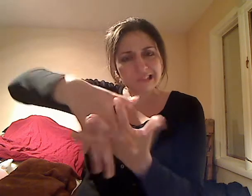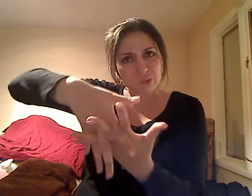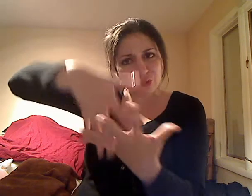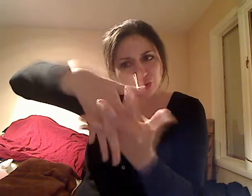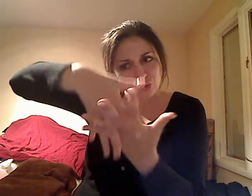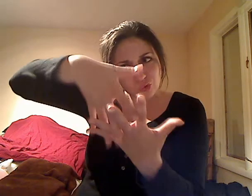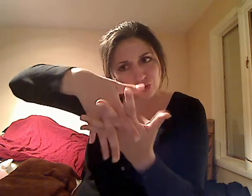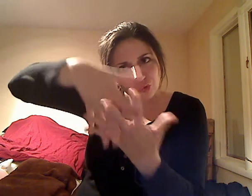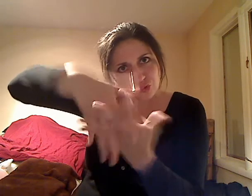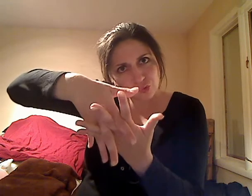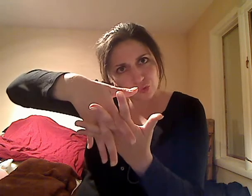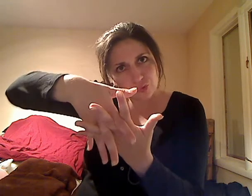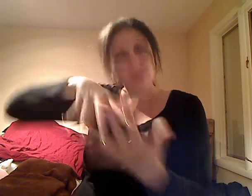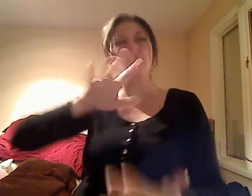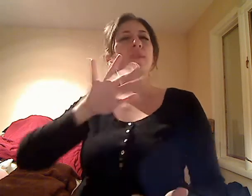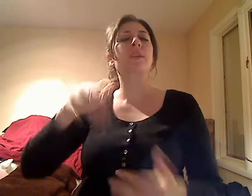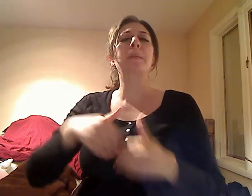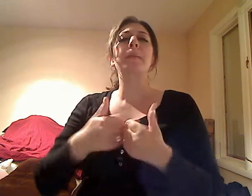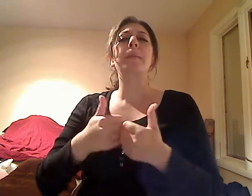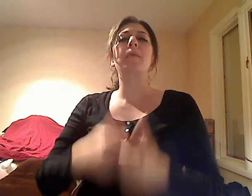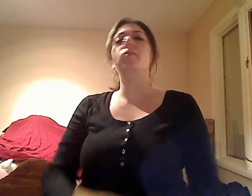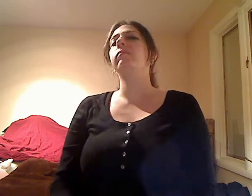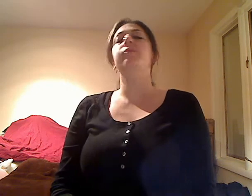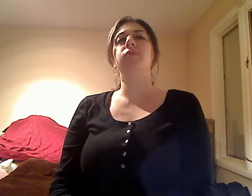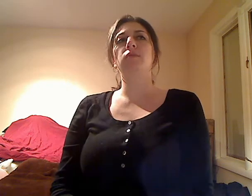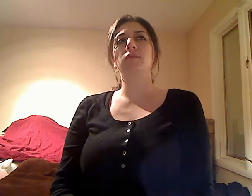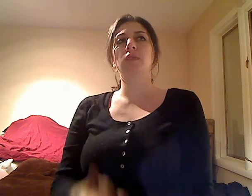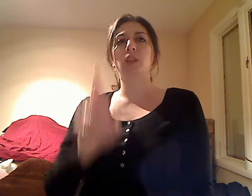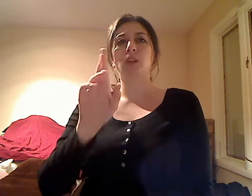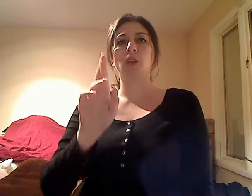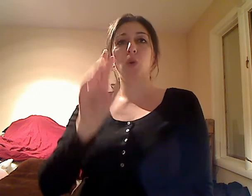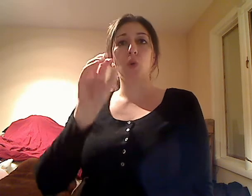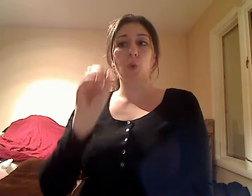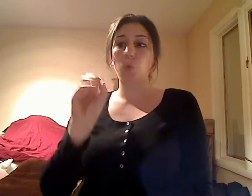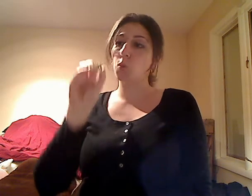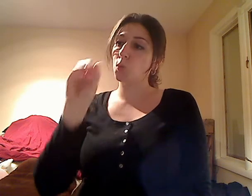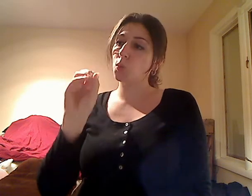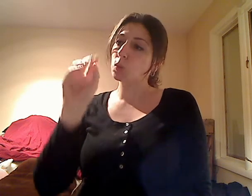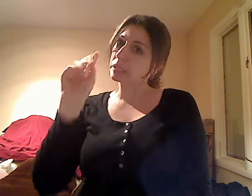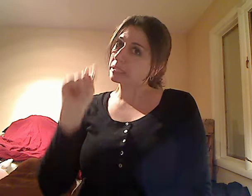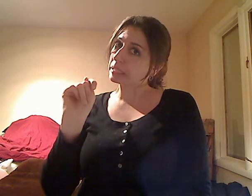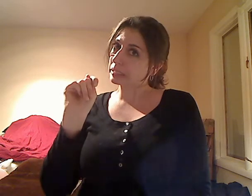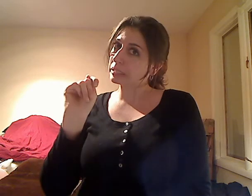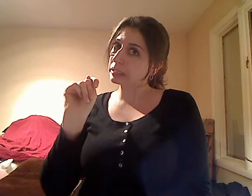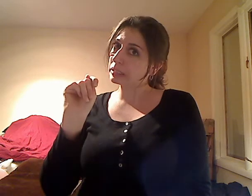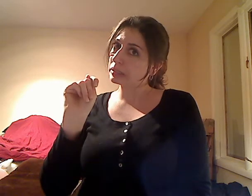or route. Sarah. R-O-O-T. Right. The school principal.